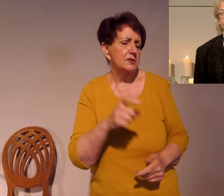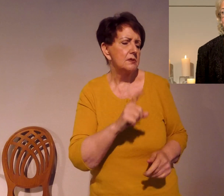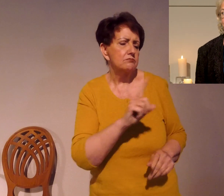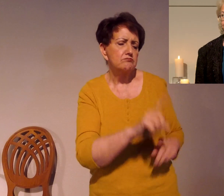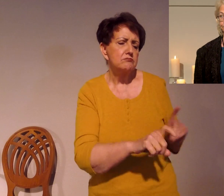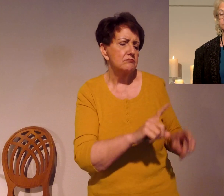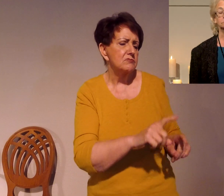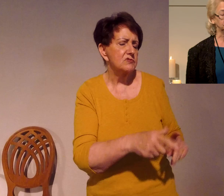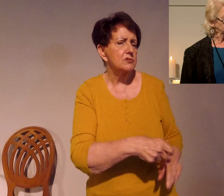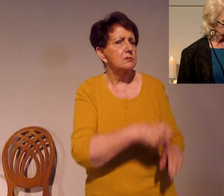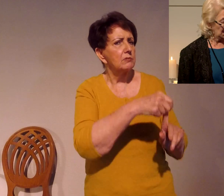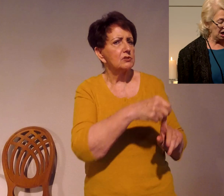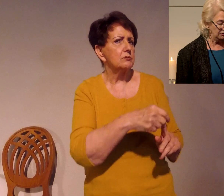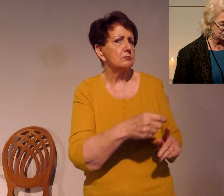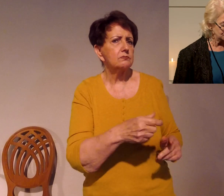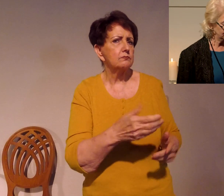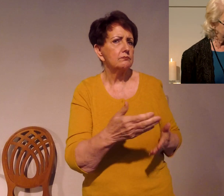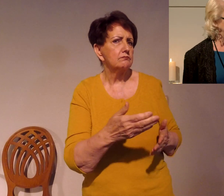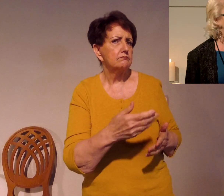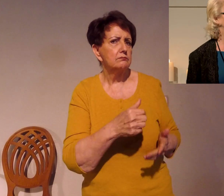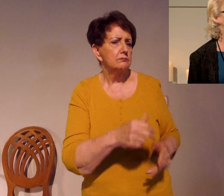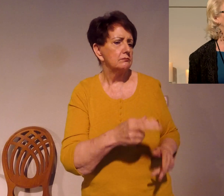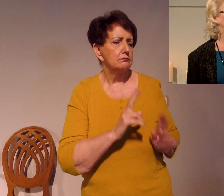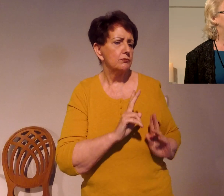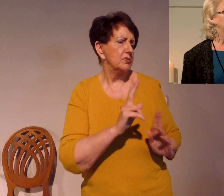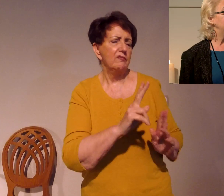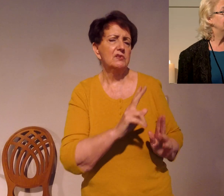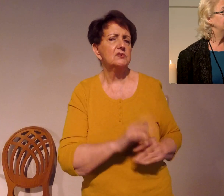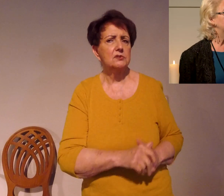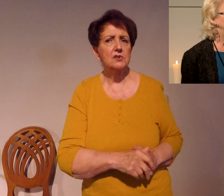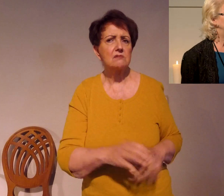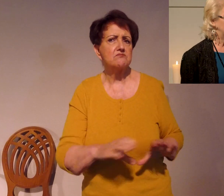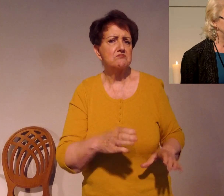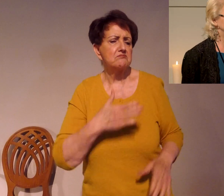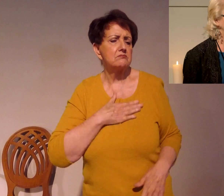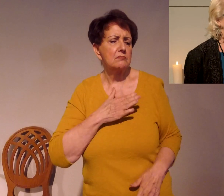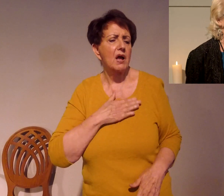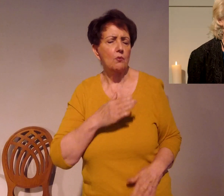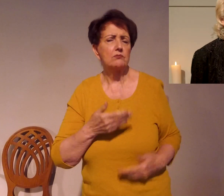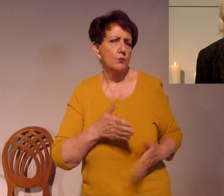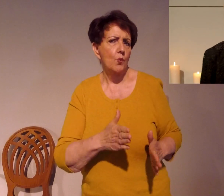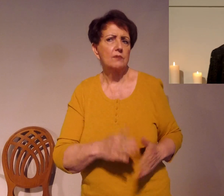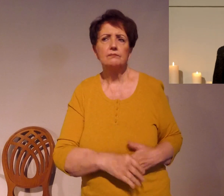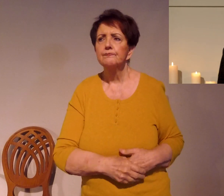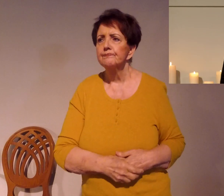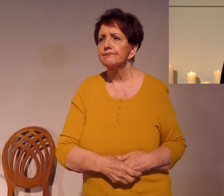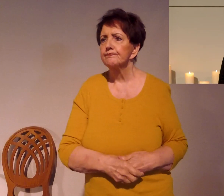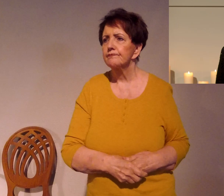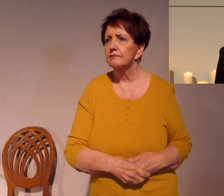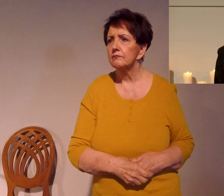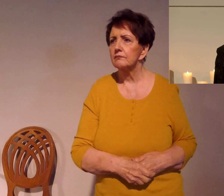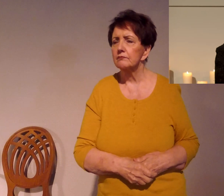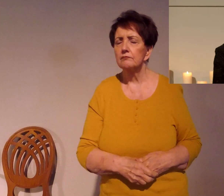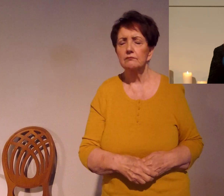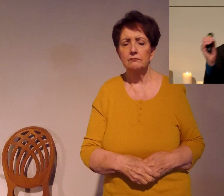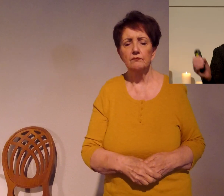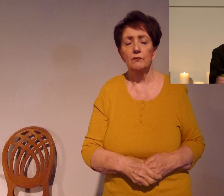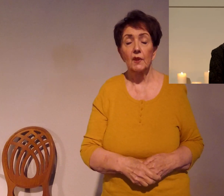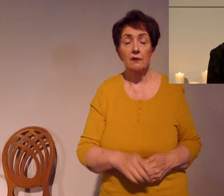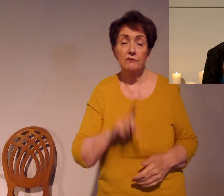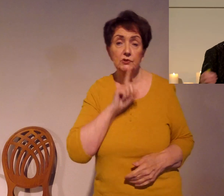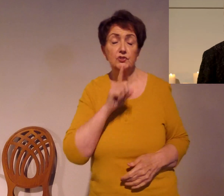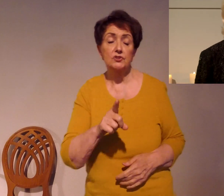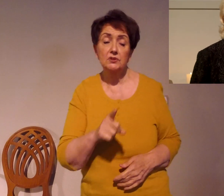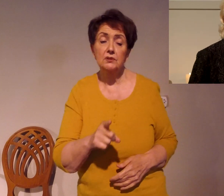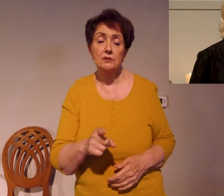special treatment. I'll just do my thing. And because I clearly have